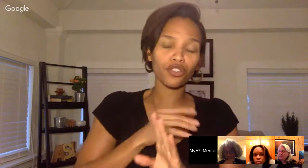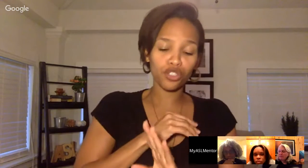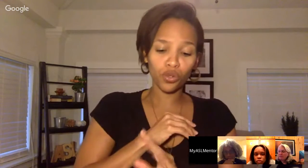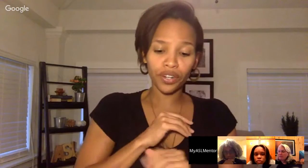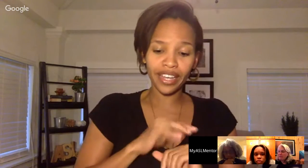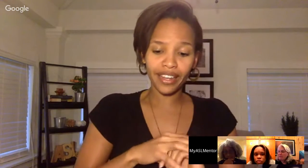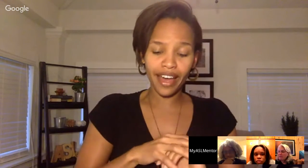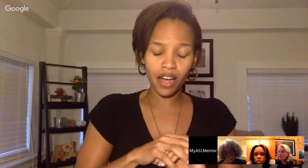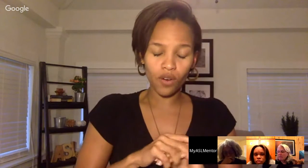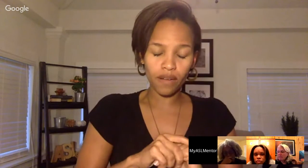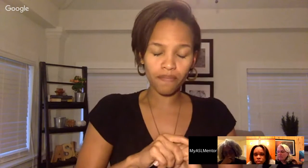in her story, and how